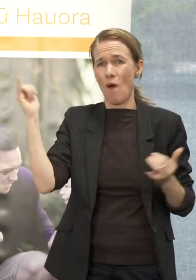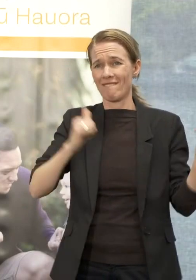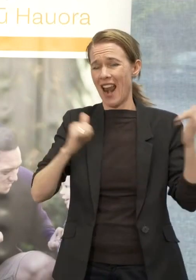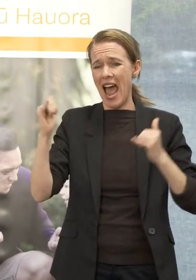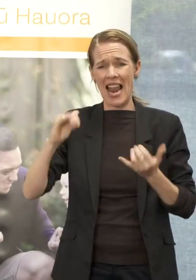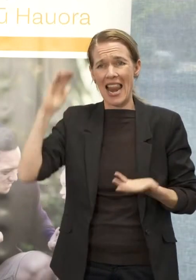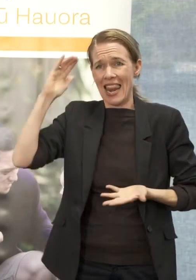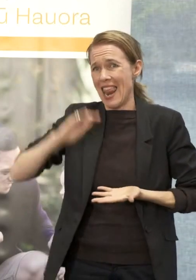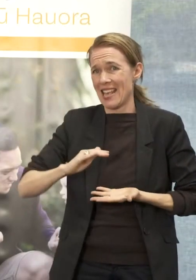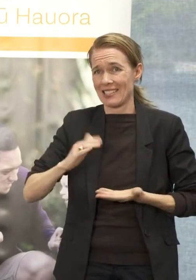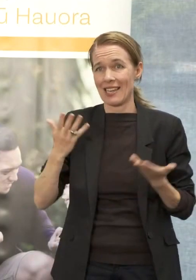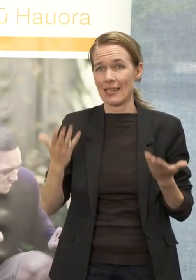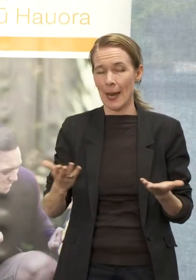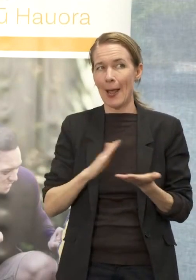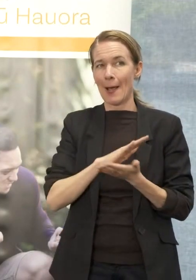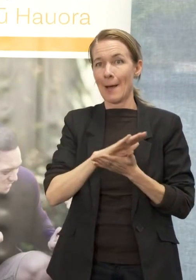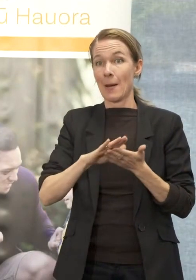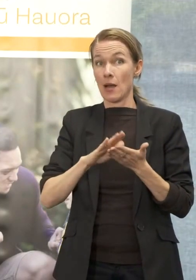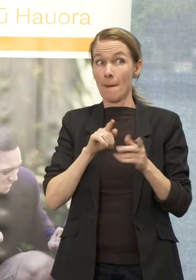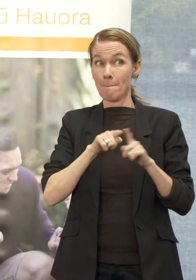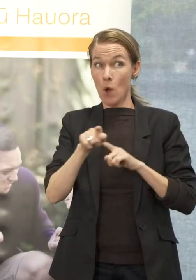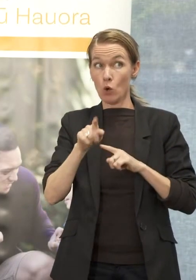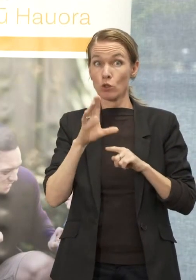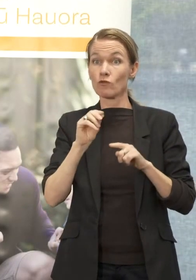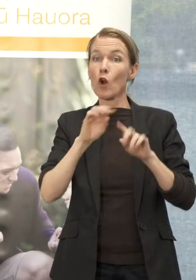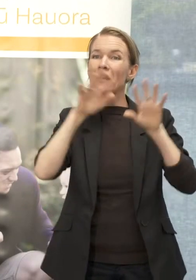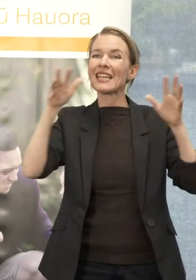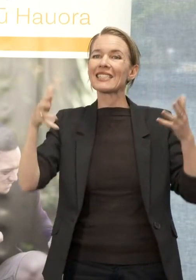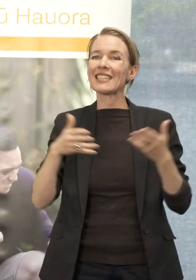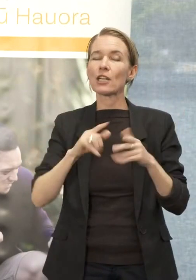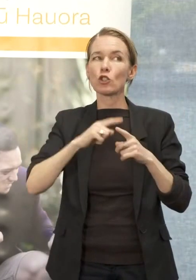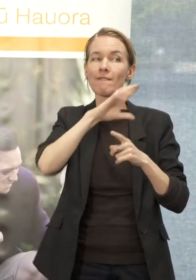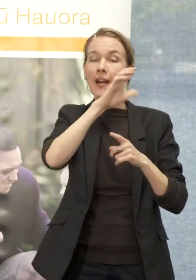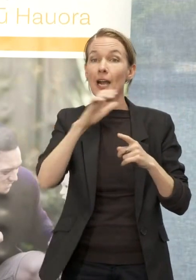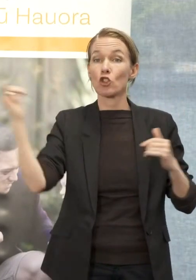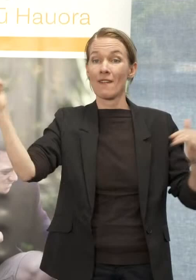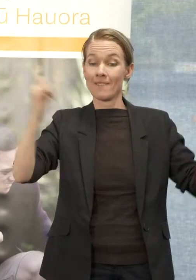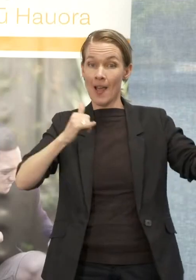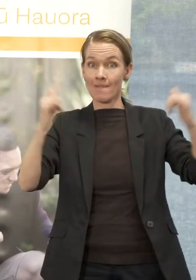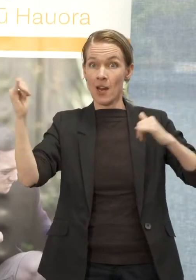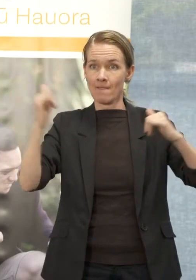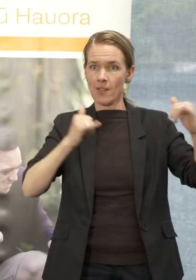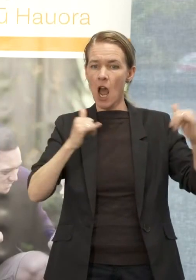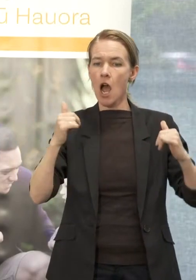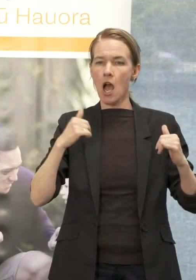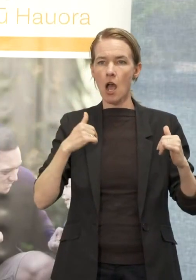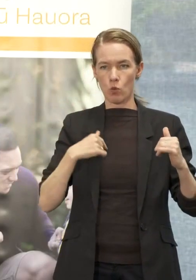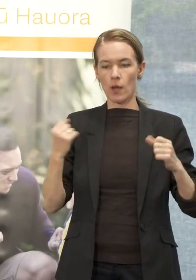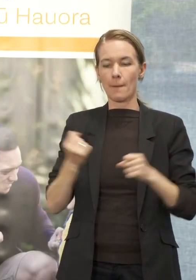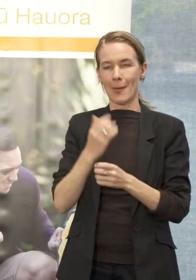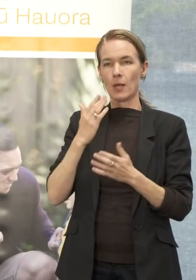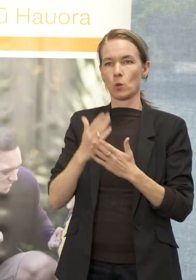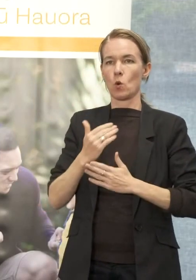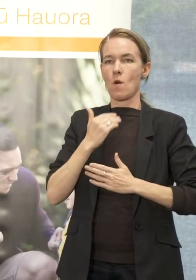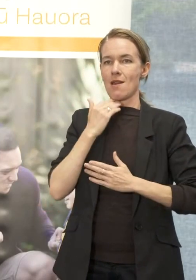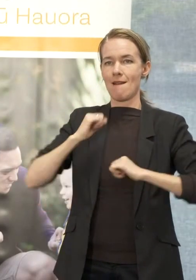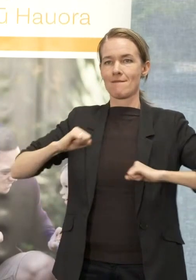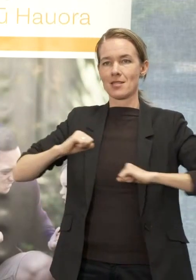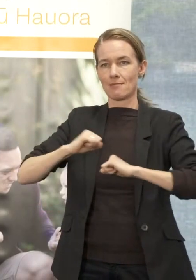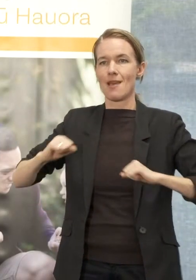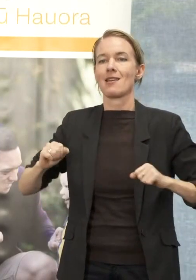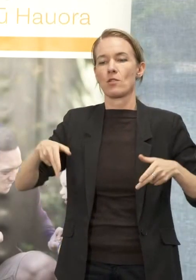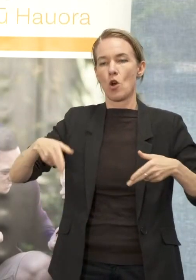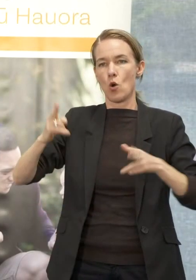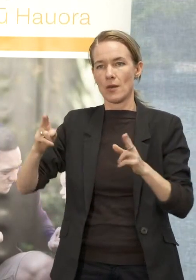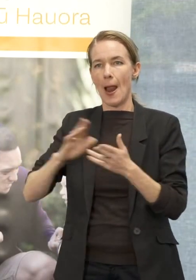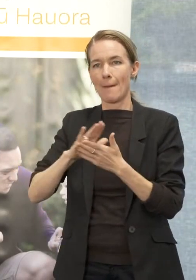of flights happening across the world, but the particular requirement to go into the managed isolation facilities for the